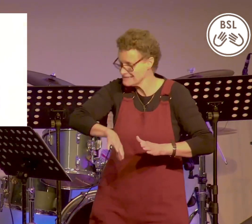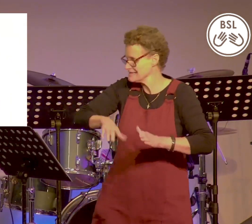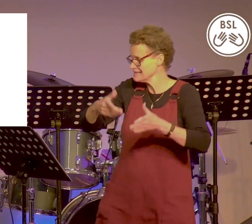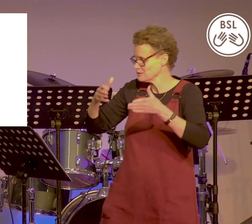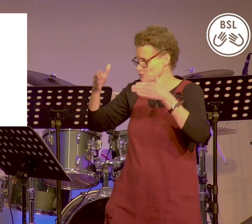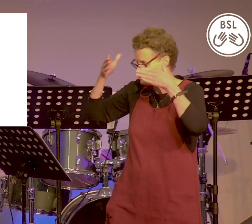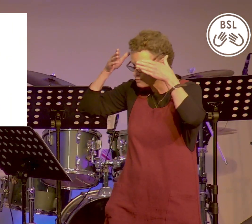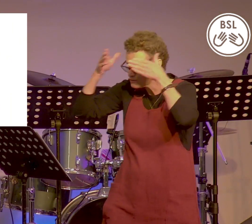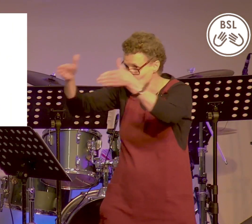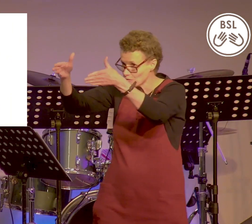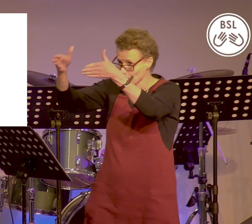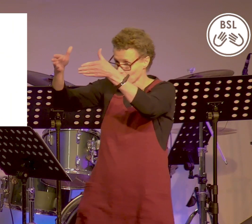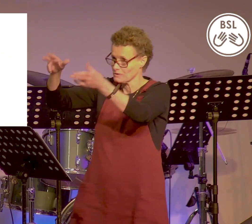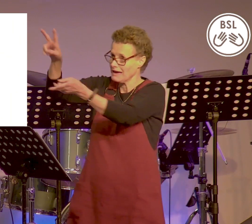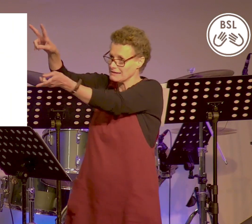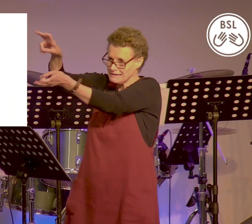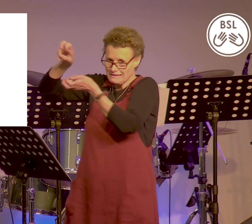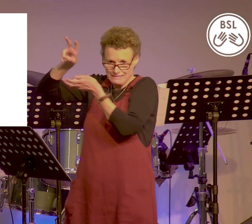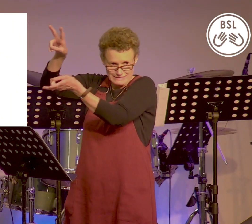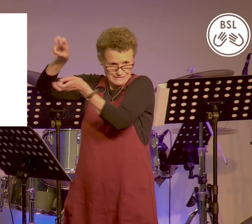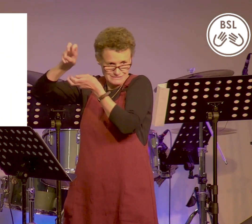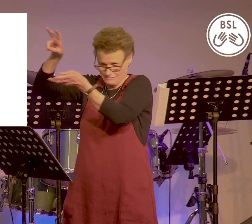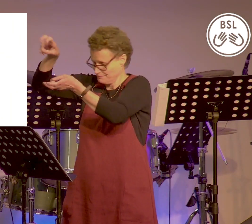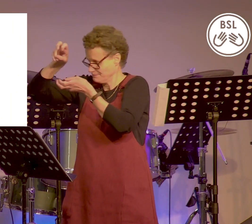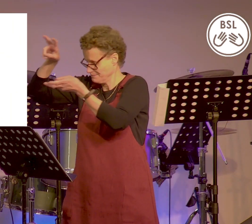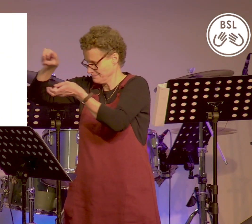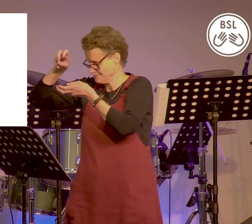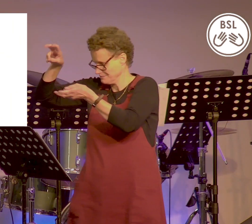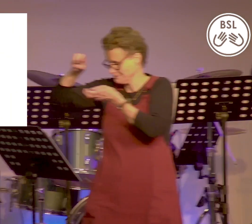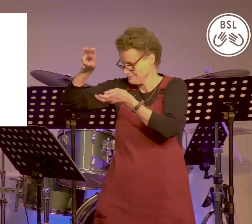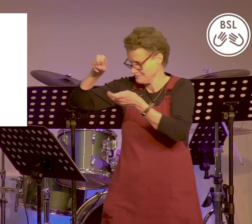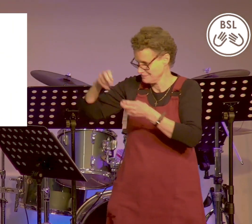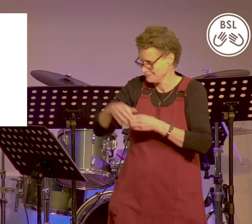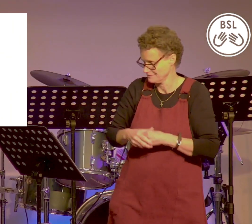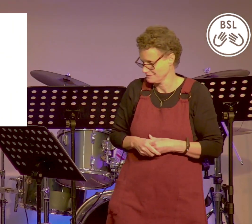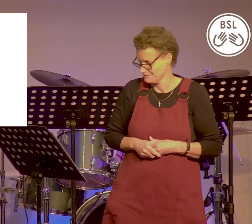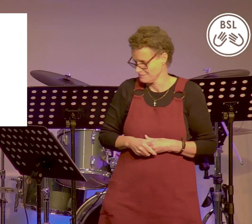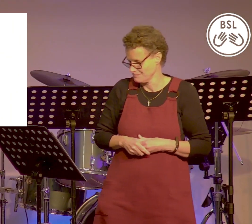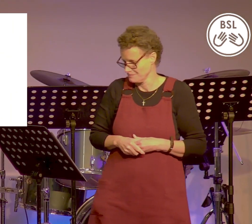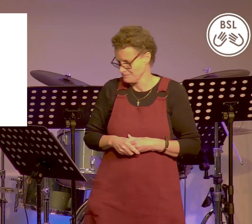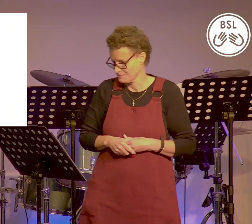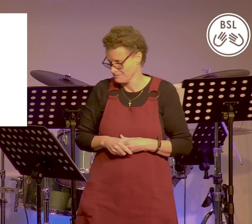how to understand the laws and what we need to focus on to listen to God.